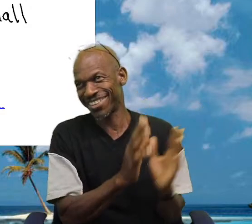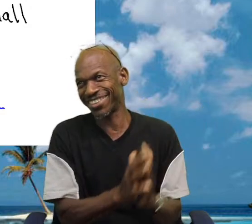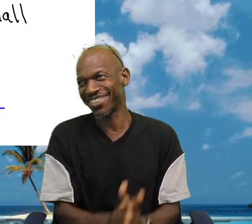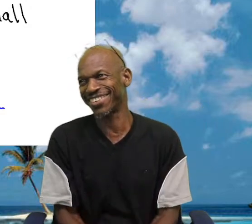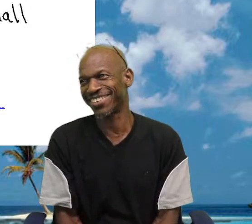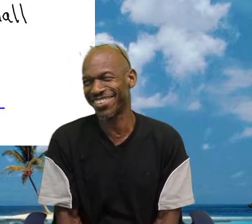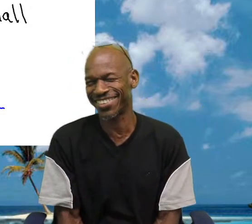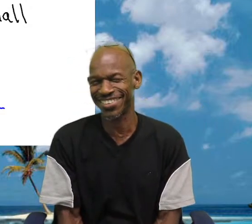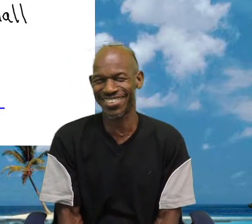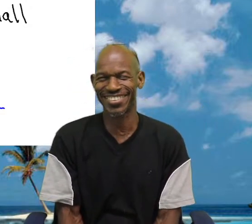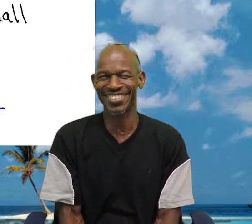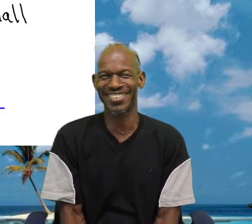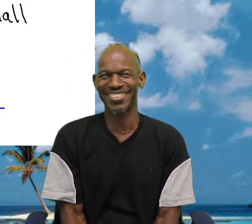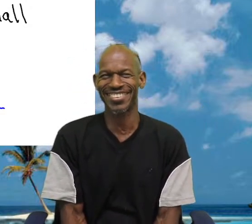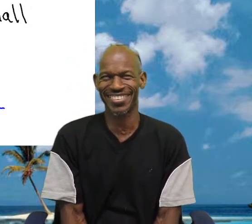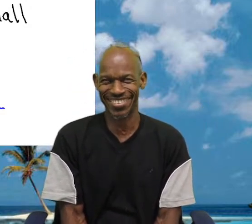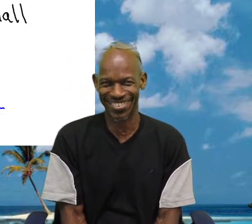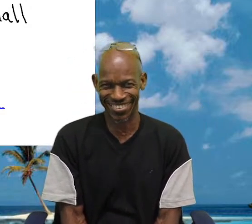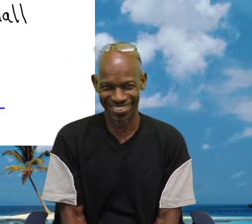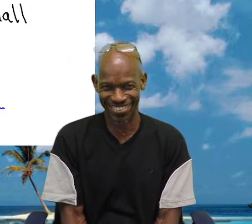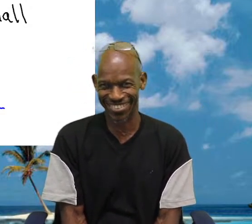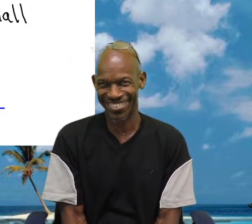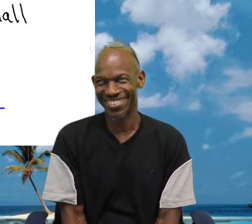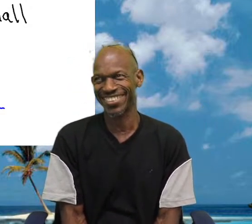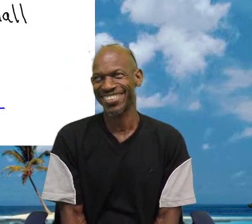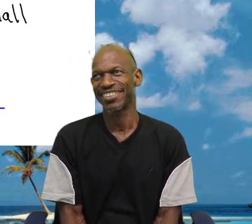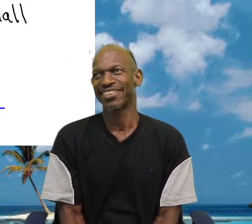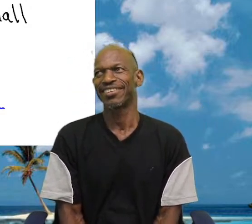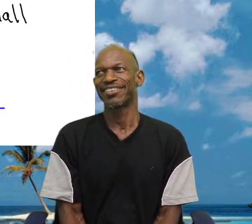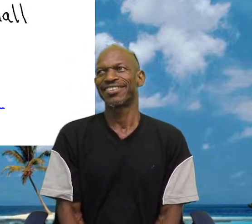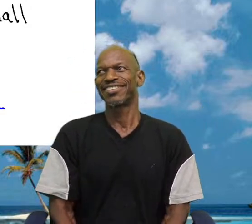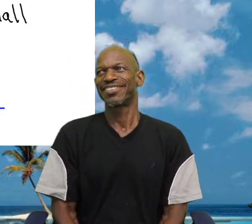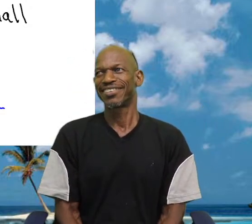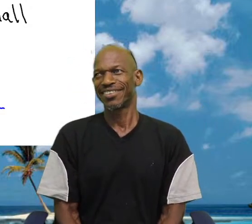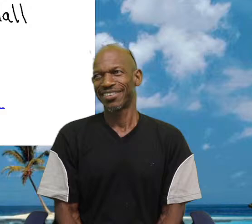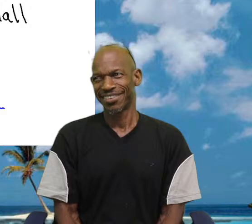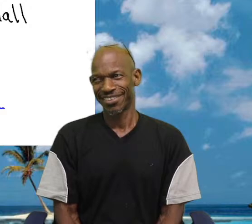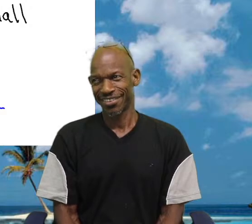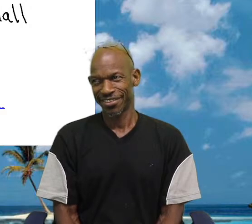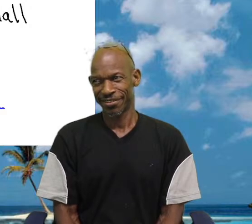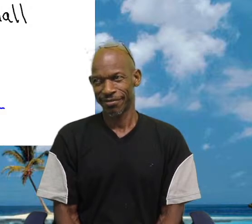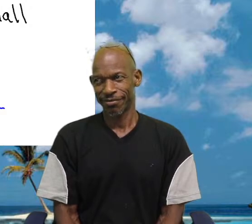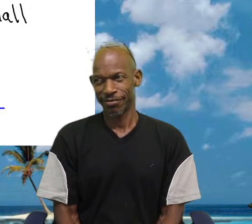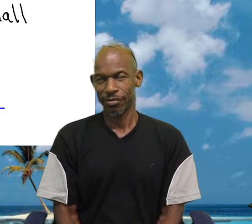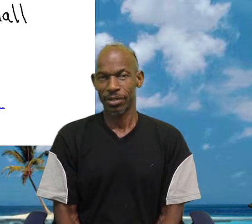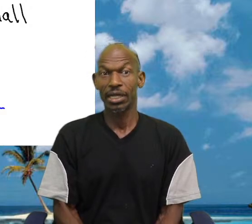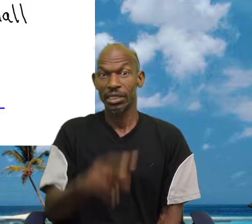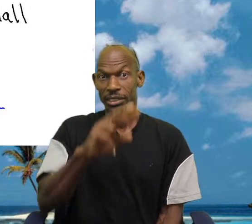can write another sentence about my house. I can say and